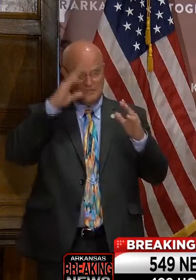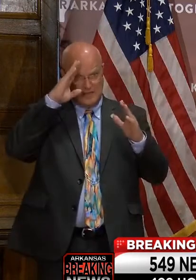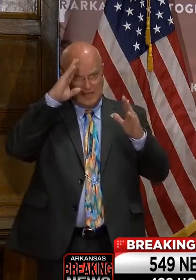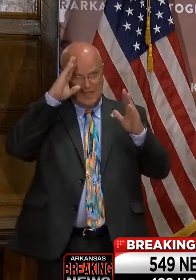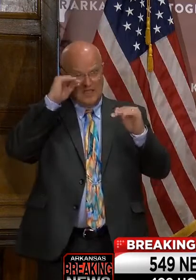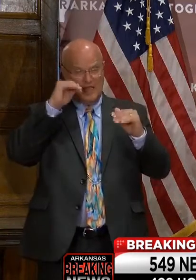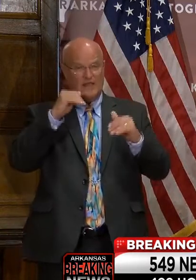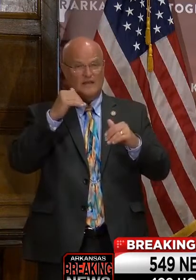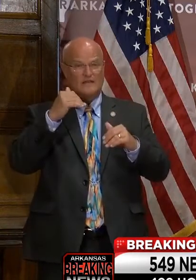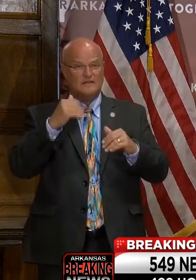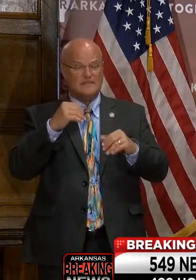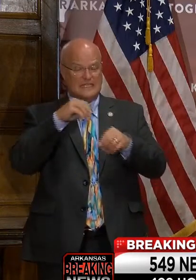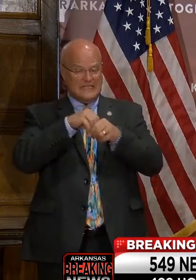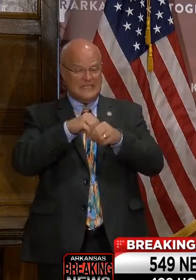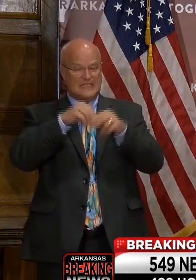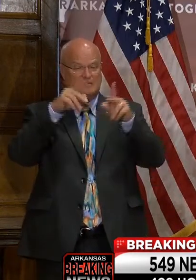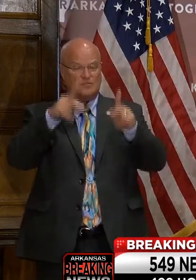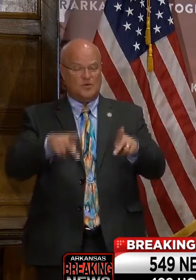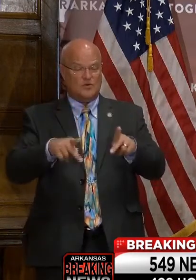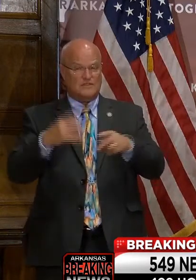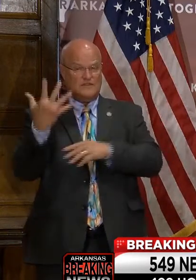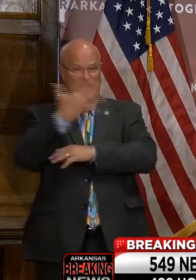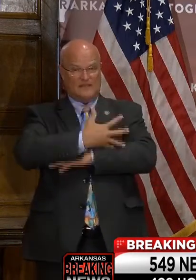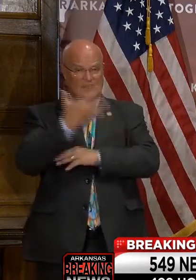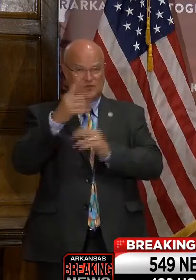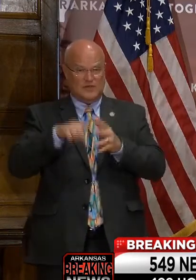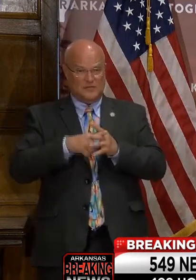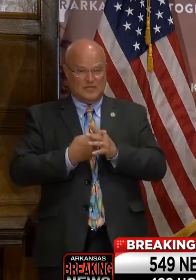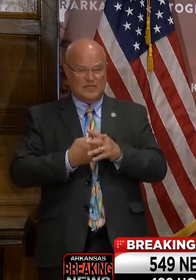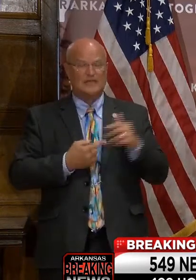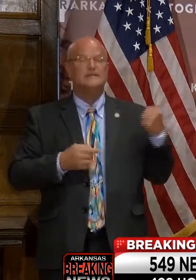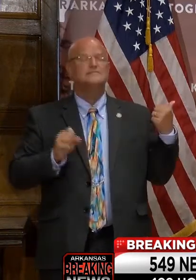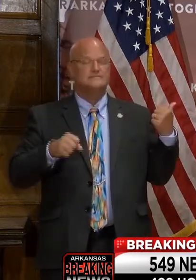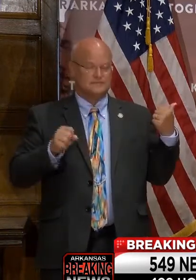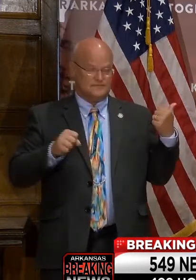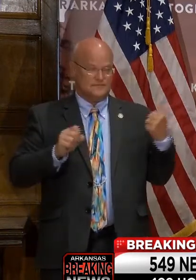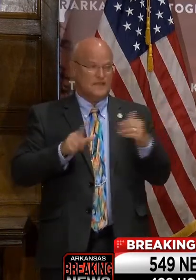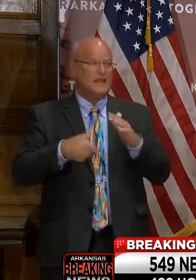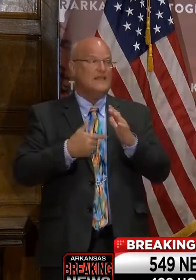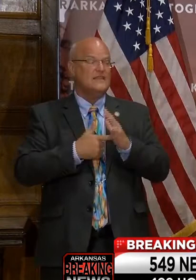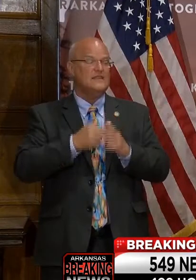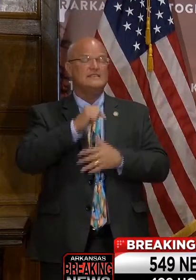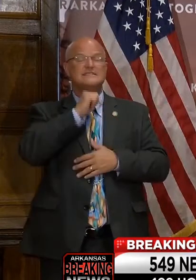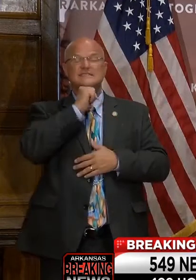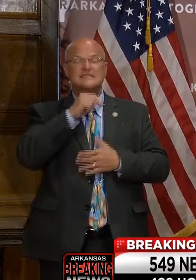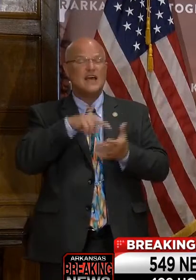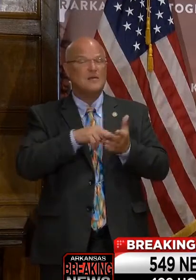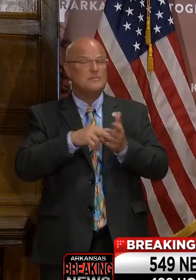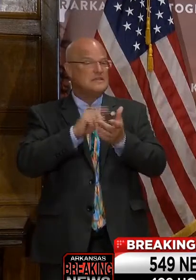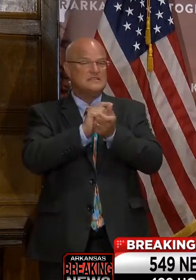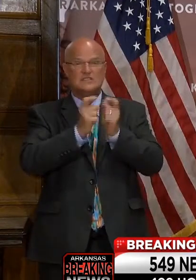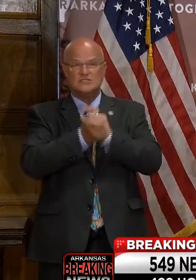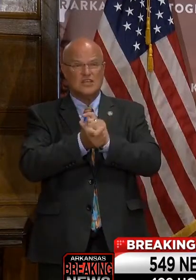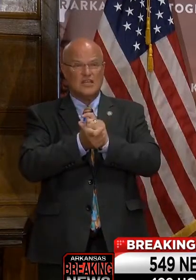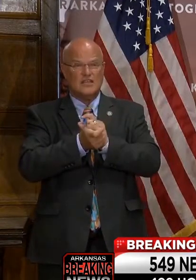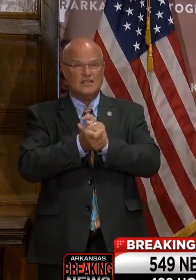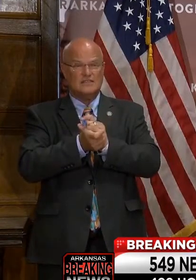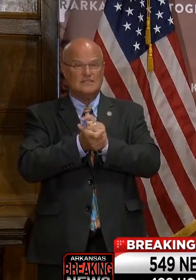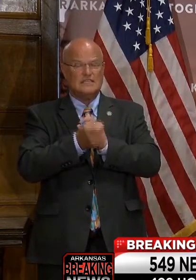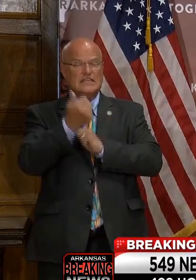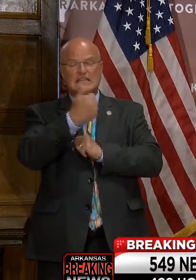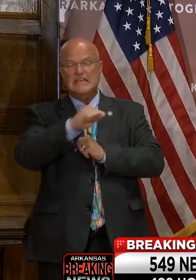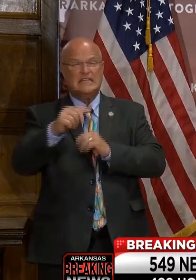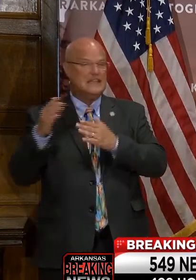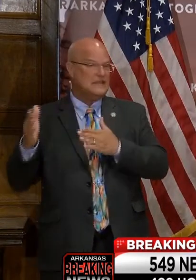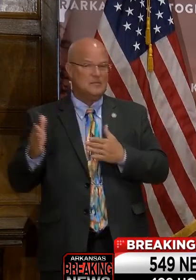instruction 5 days a week, at least in the beginning. Yes. Yeah, this does not mean to change, this is not meant to change any